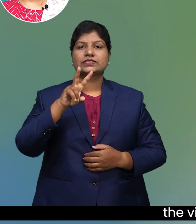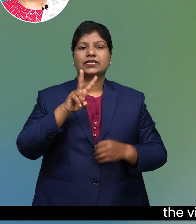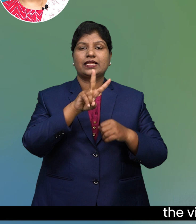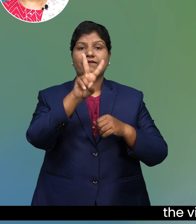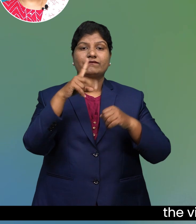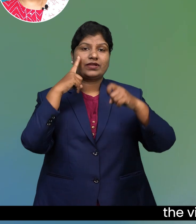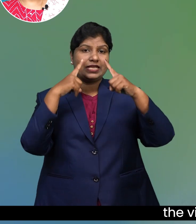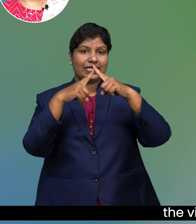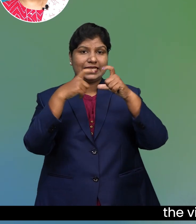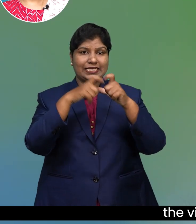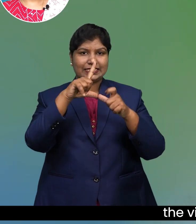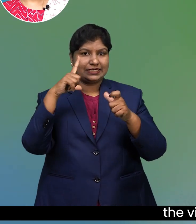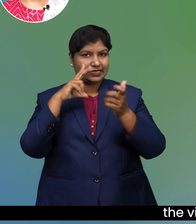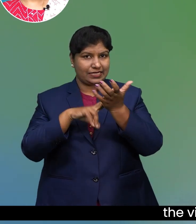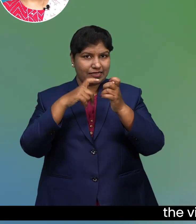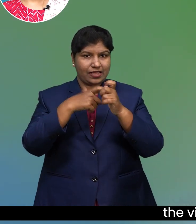vitelline membrane.